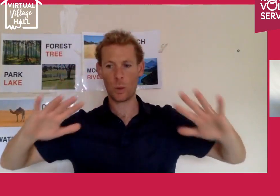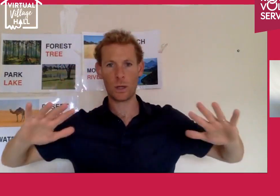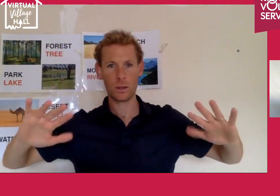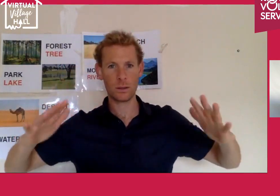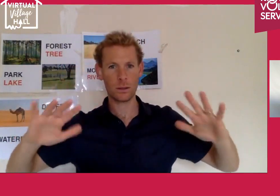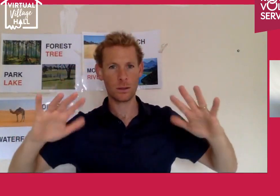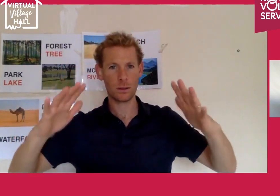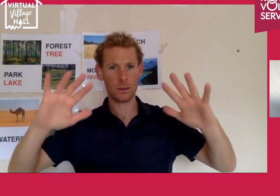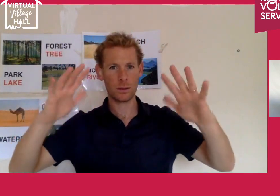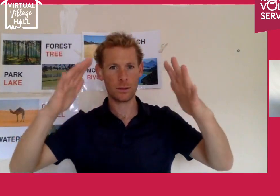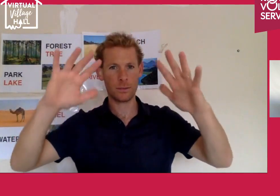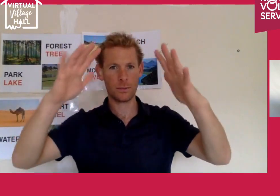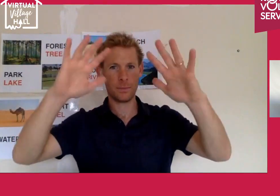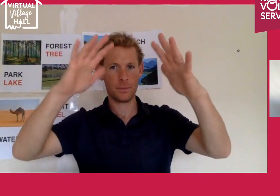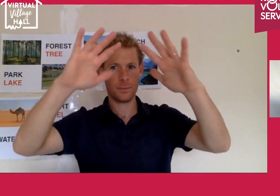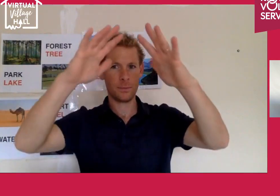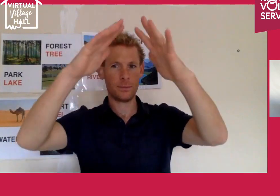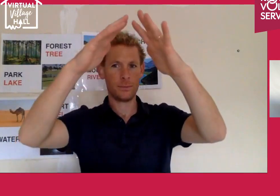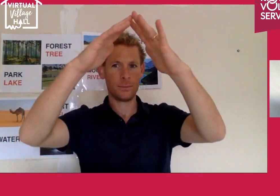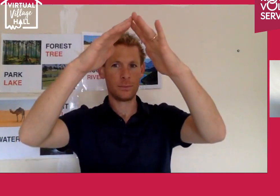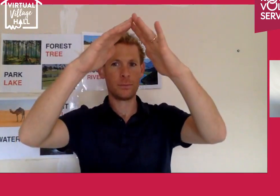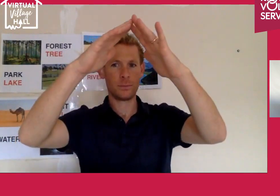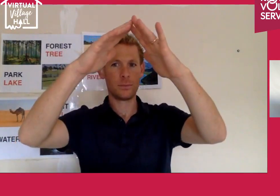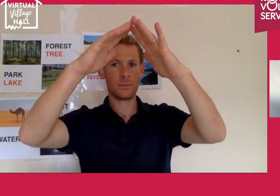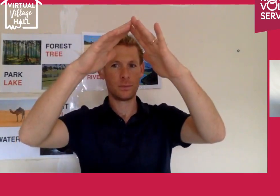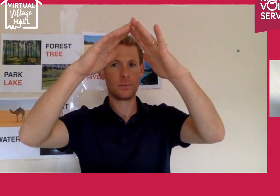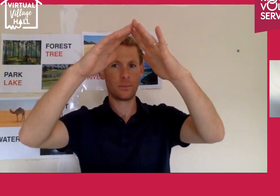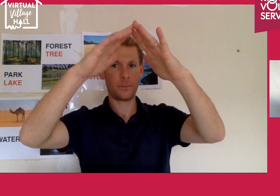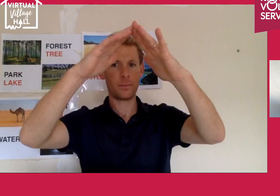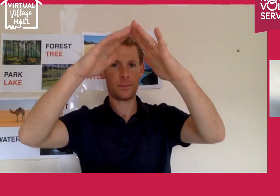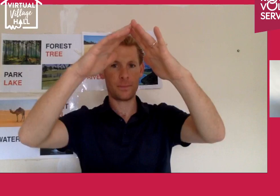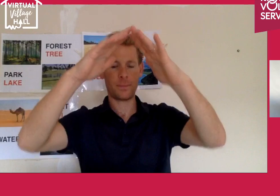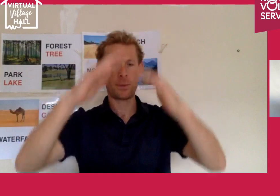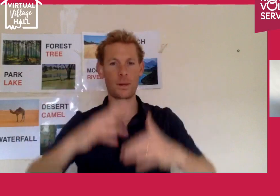Mountain. So show the ruggedness on the way up. Yeah.